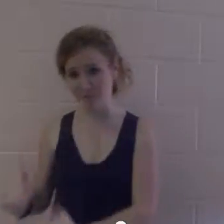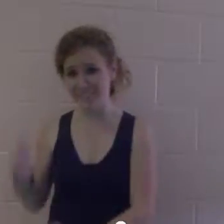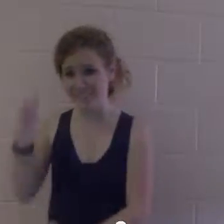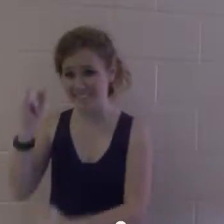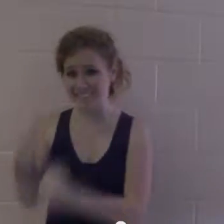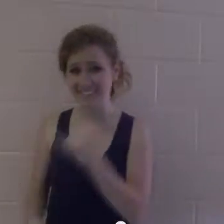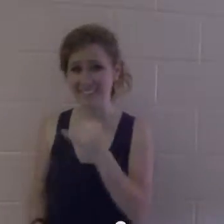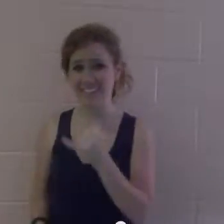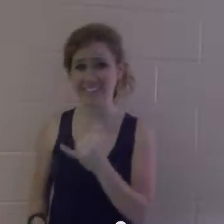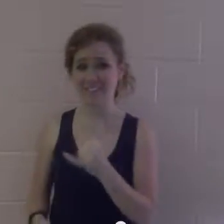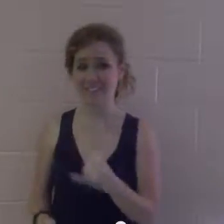for the lower level